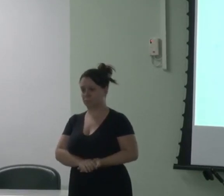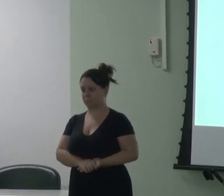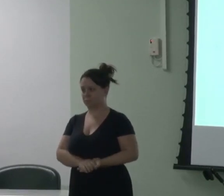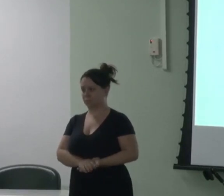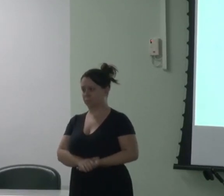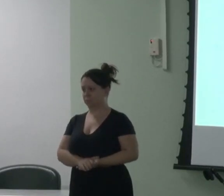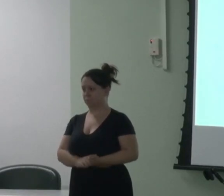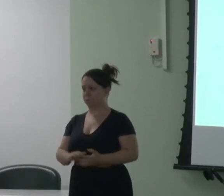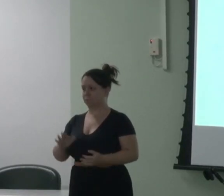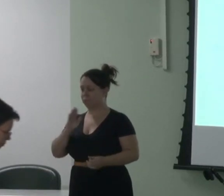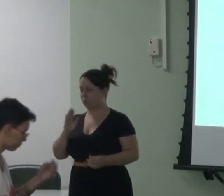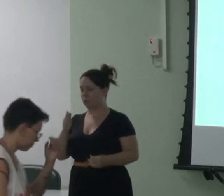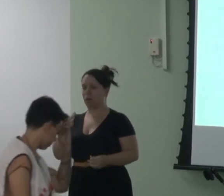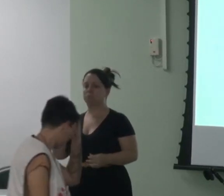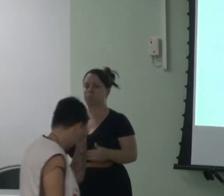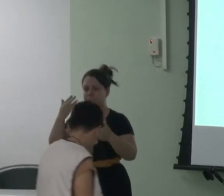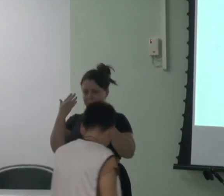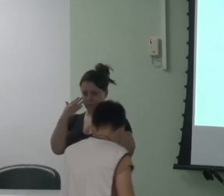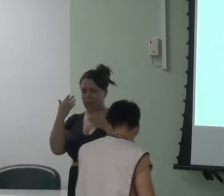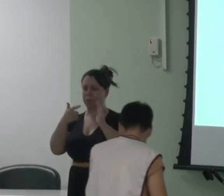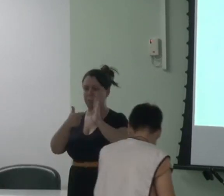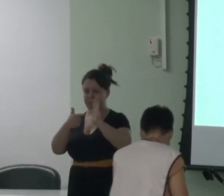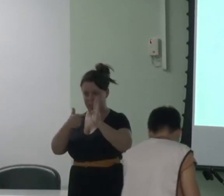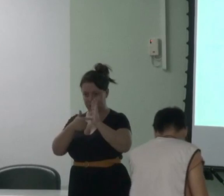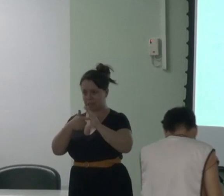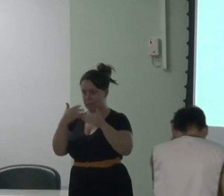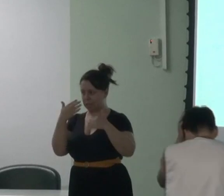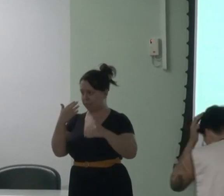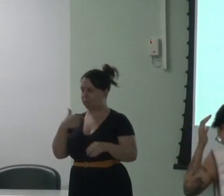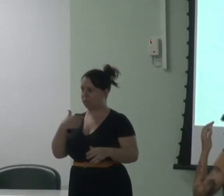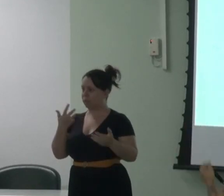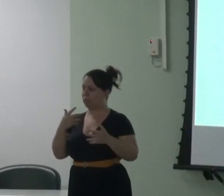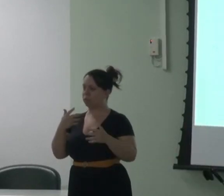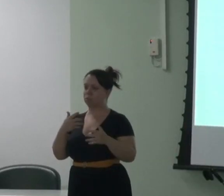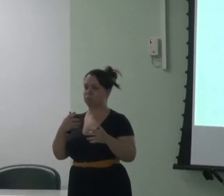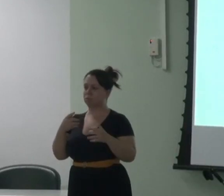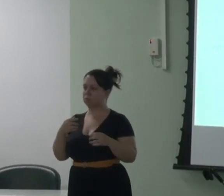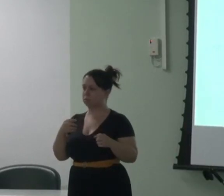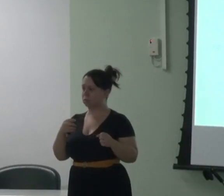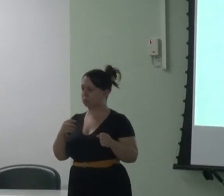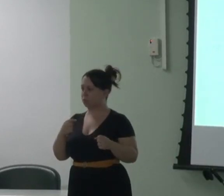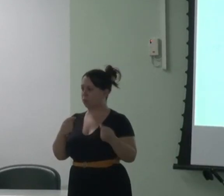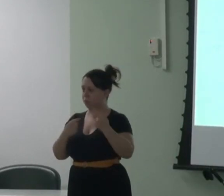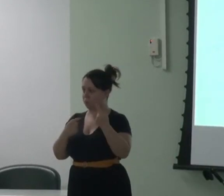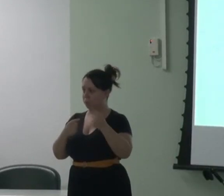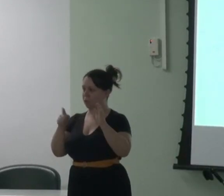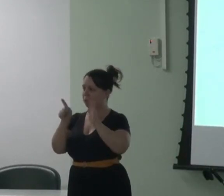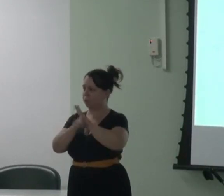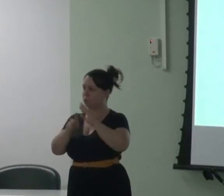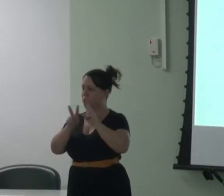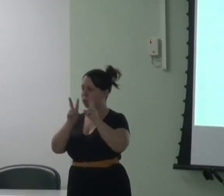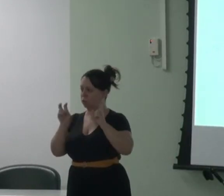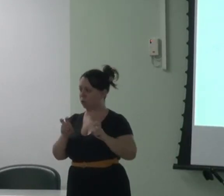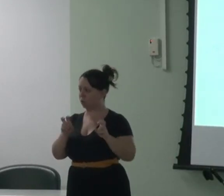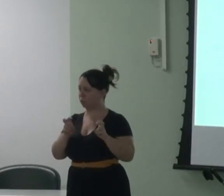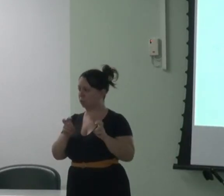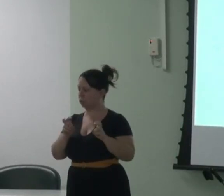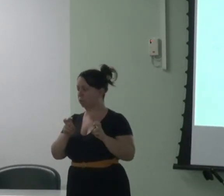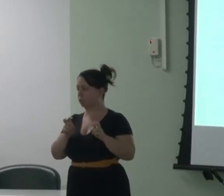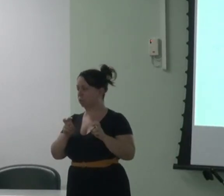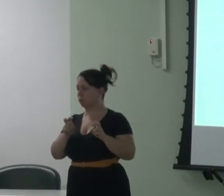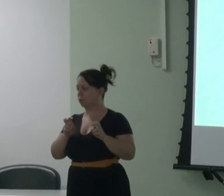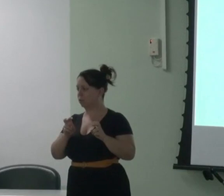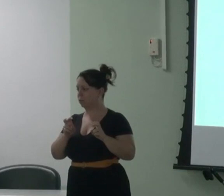Hello, thank you for your presentations. I have two questions. First one regarding